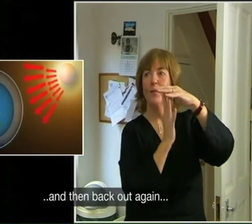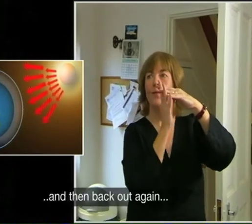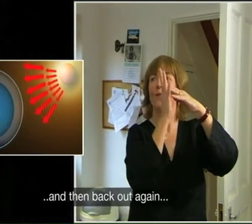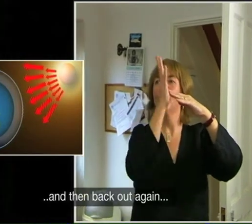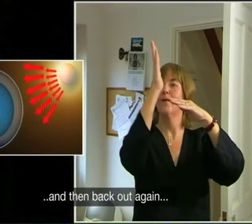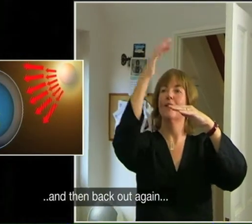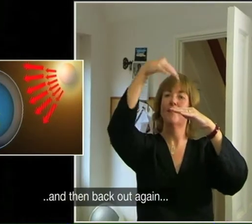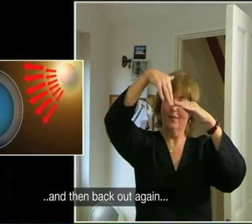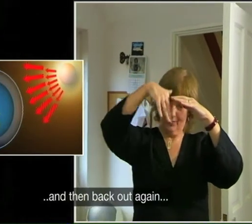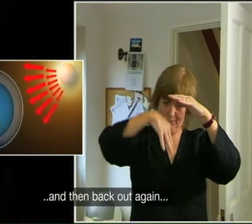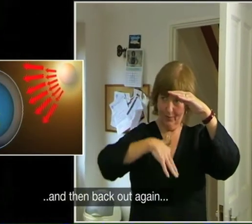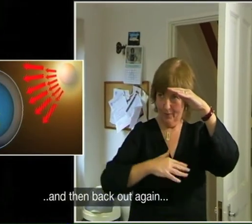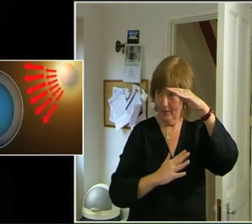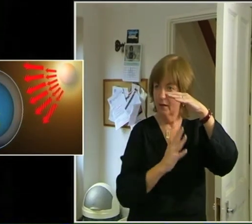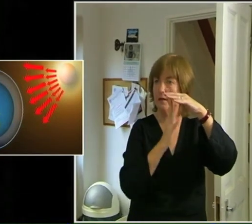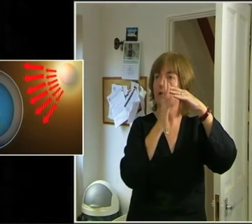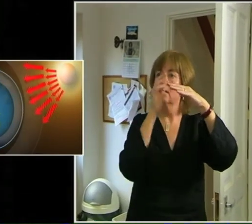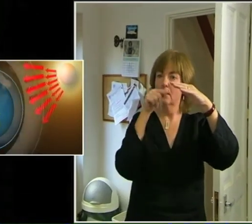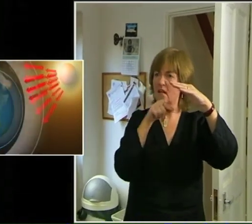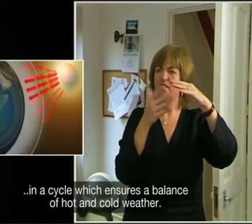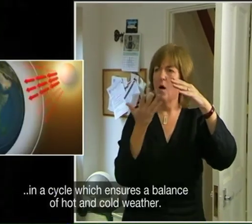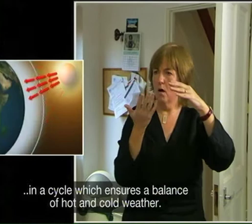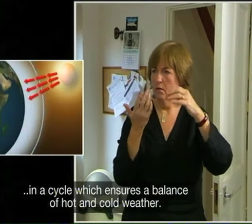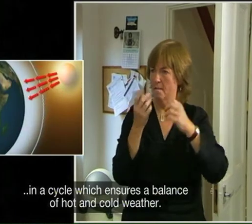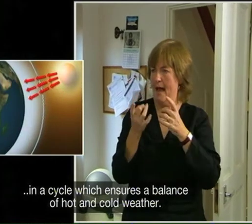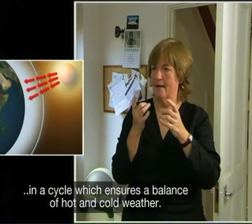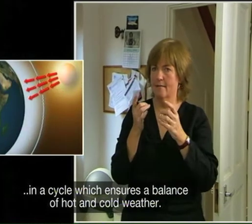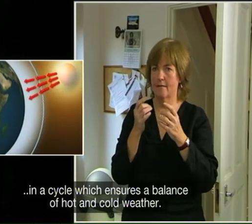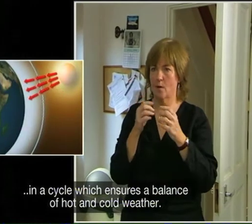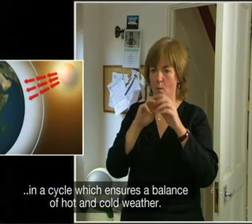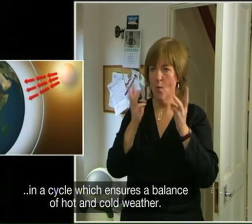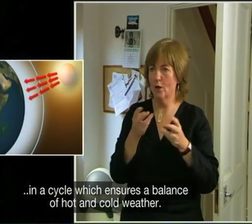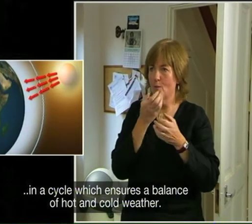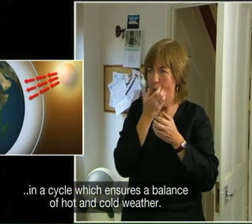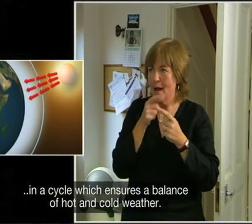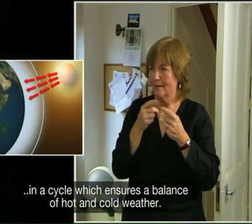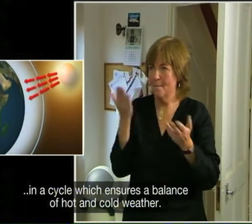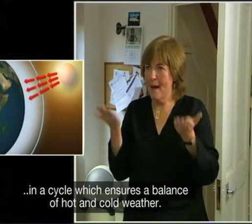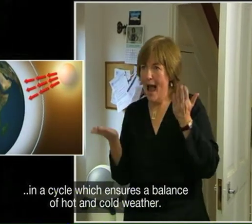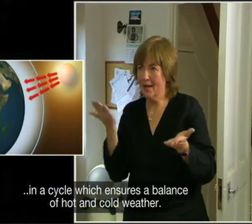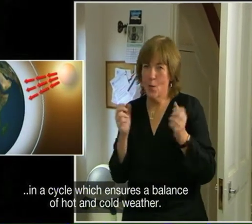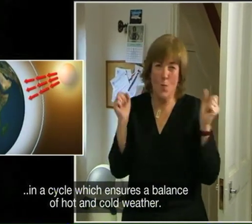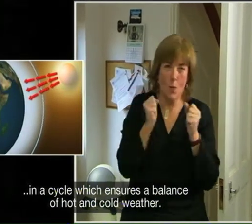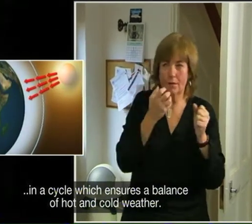and then back out again in a cycle which ensures a balance of hot and cold weather.